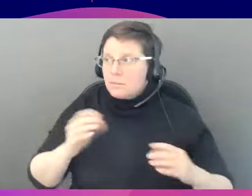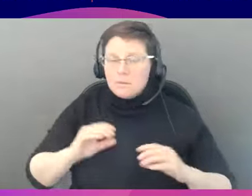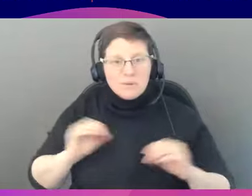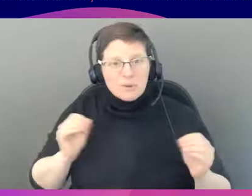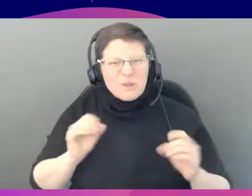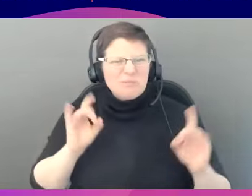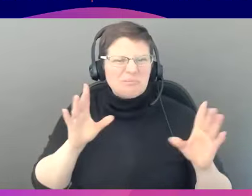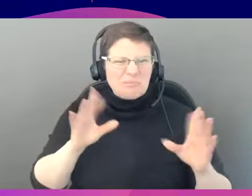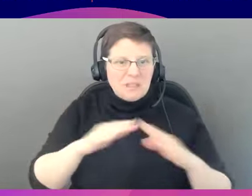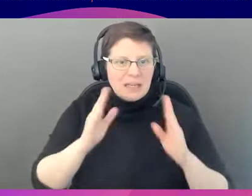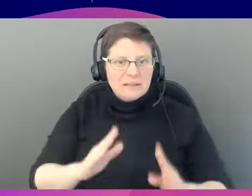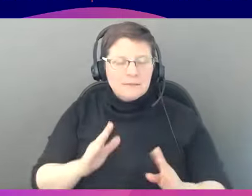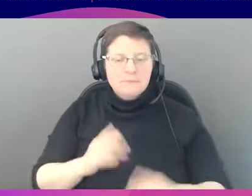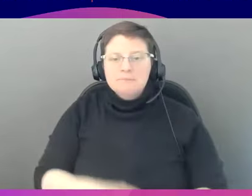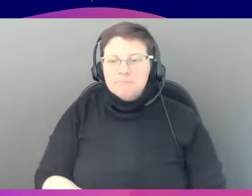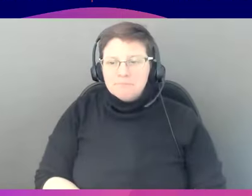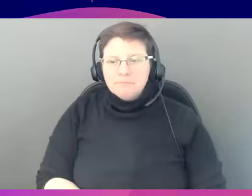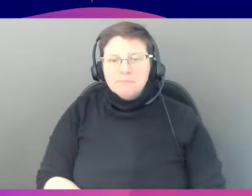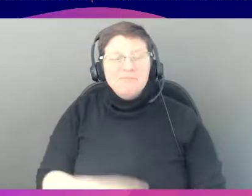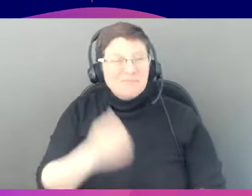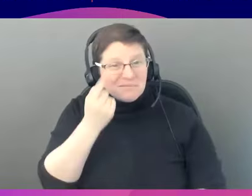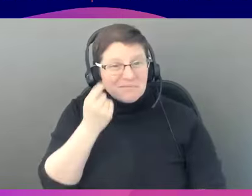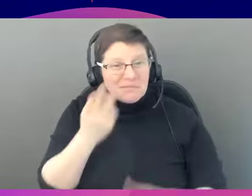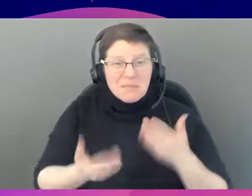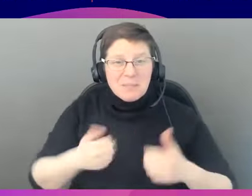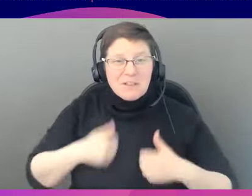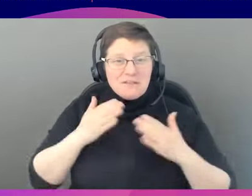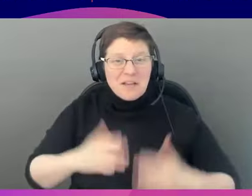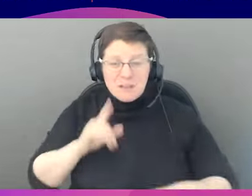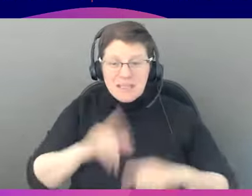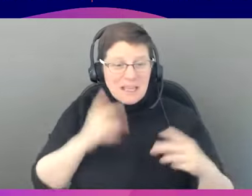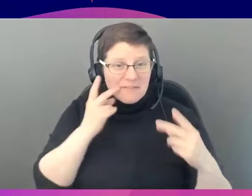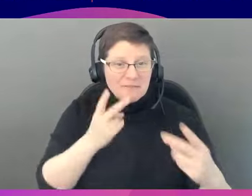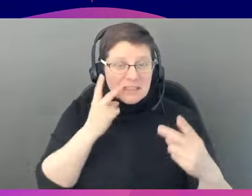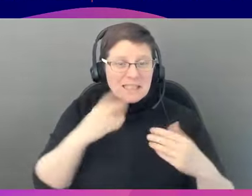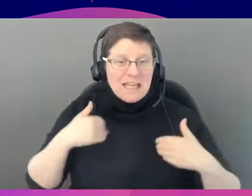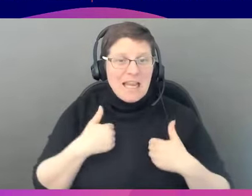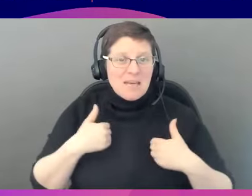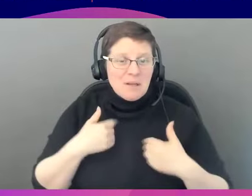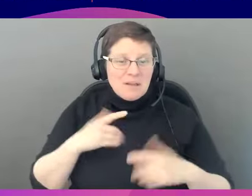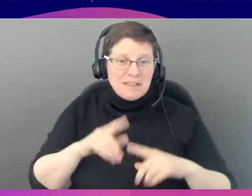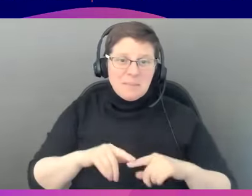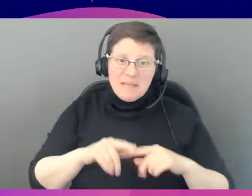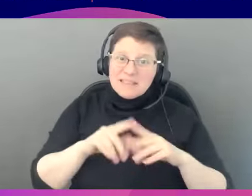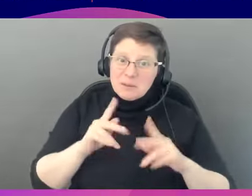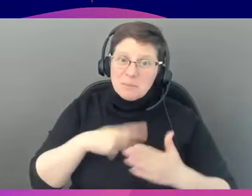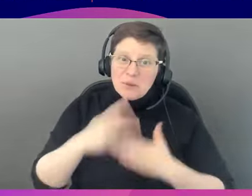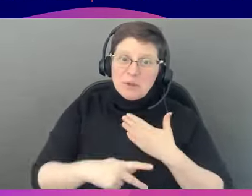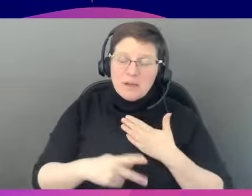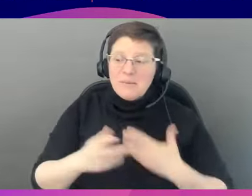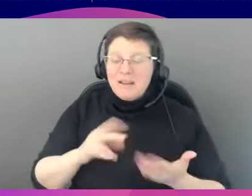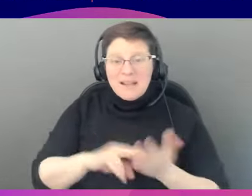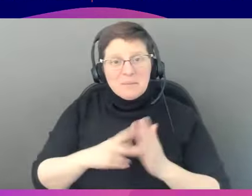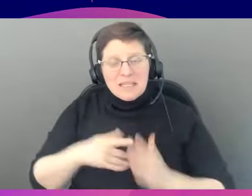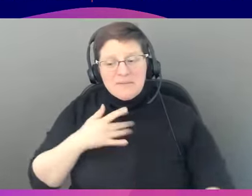for survivors because they might not be able to visit their animals depending on the program. Being separated can create worry about their